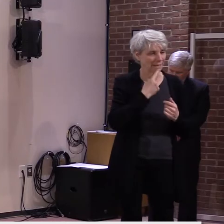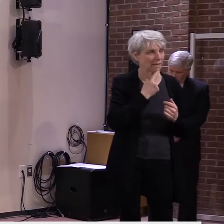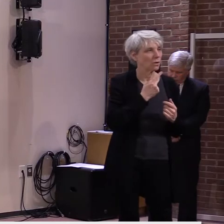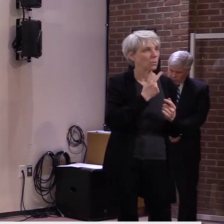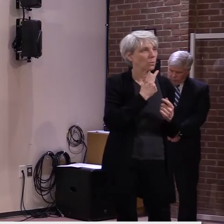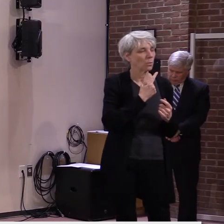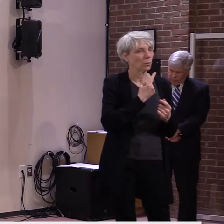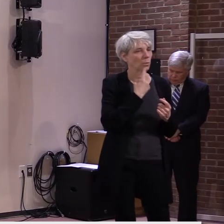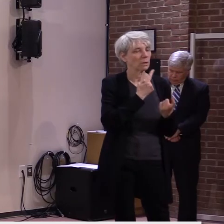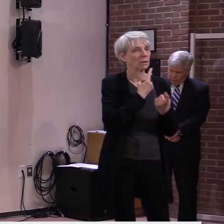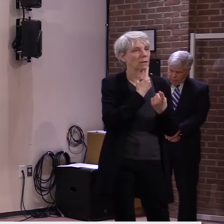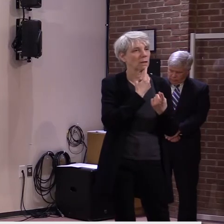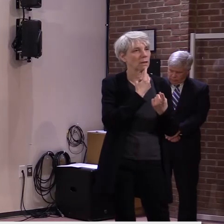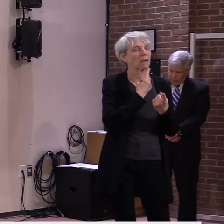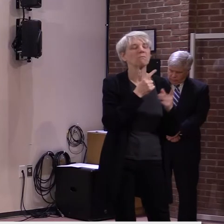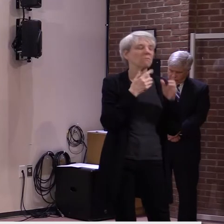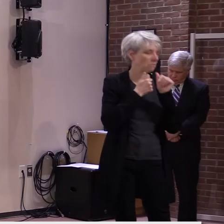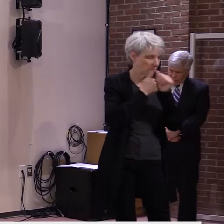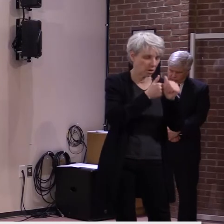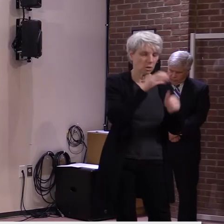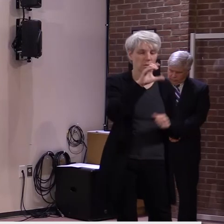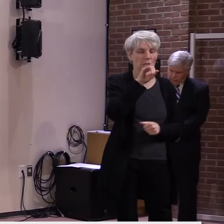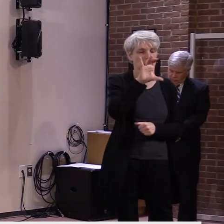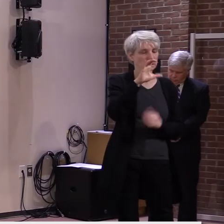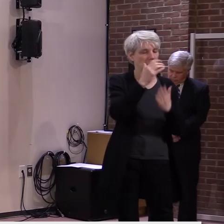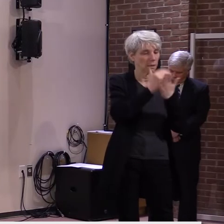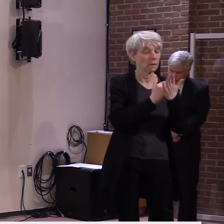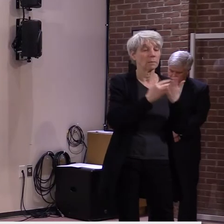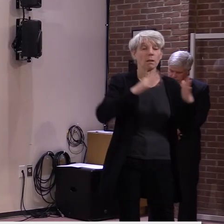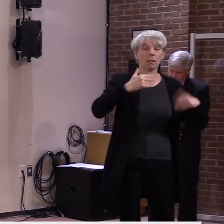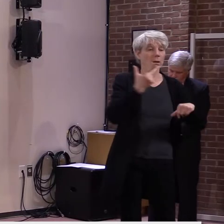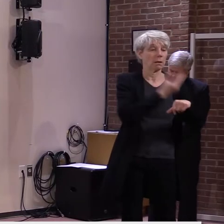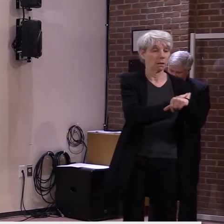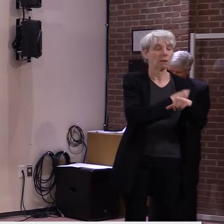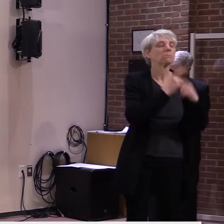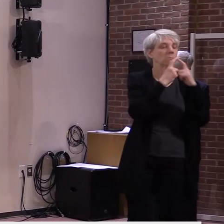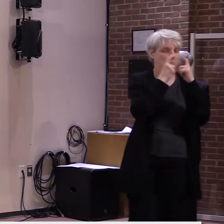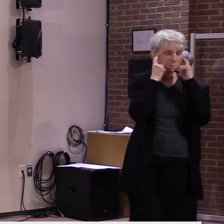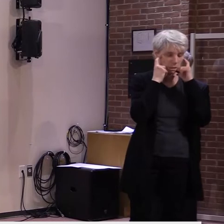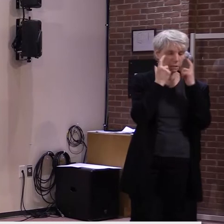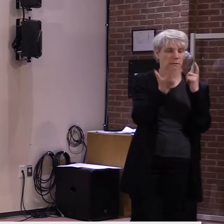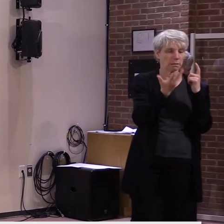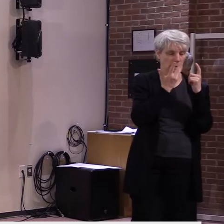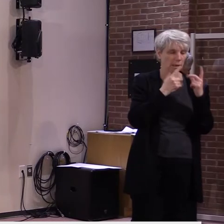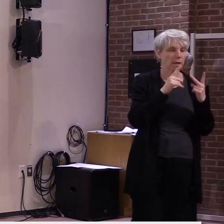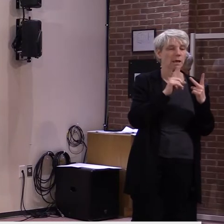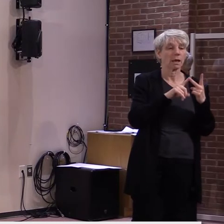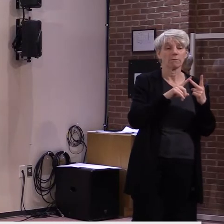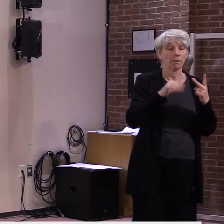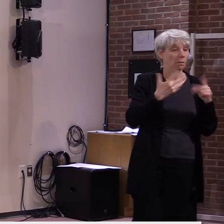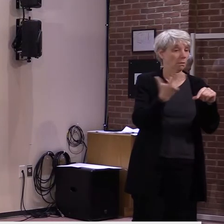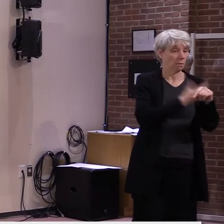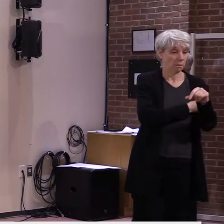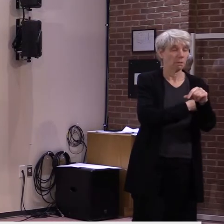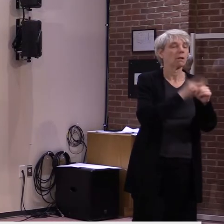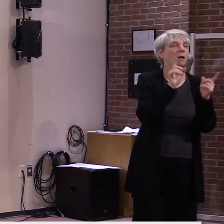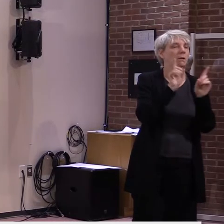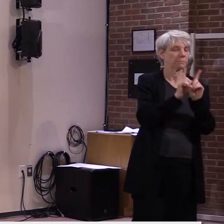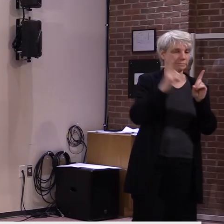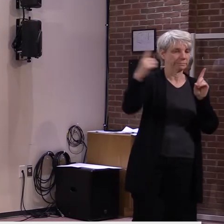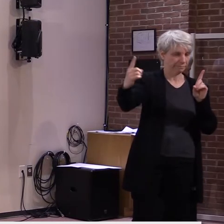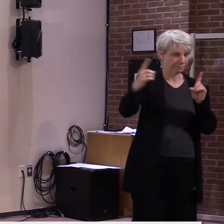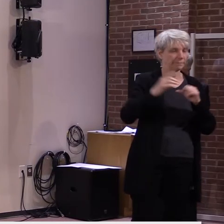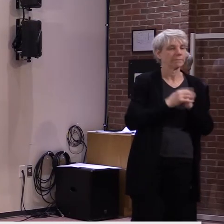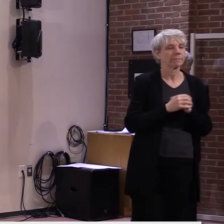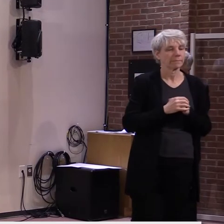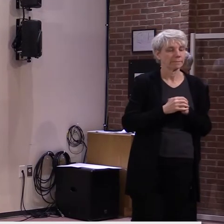means wearing a mask if you're not vaccinated, distancing if you're not vaccinated, and of